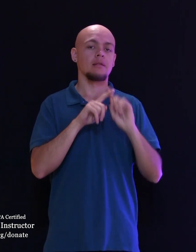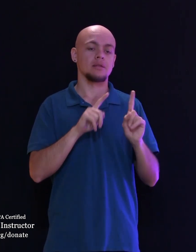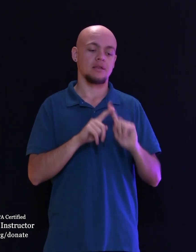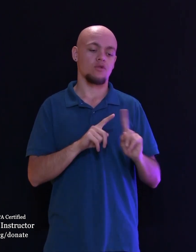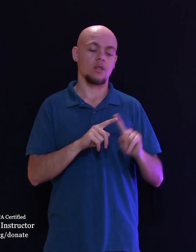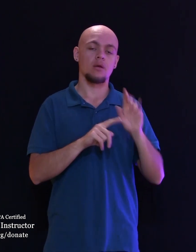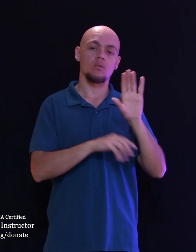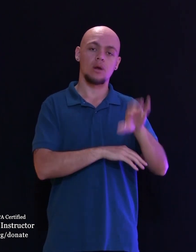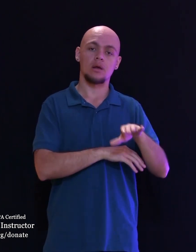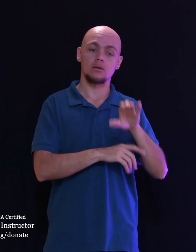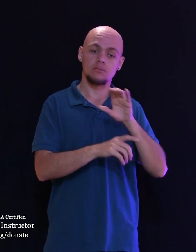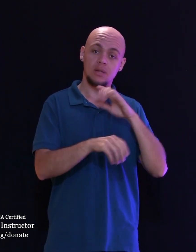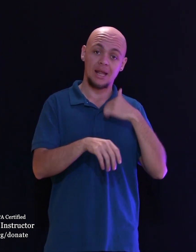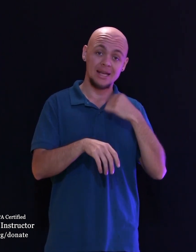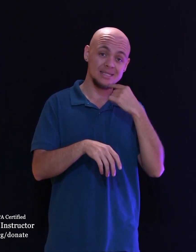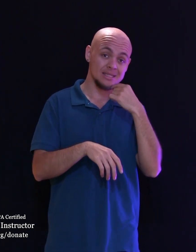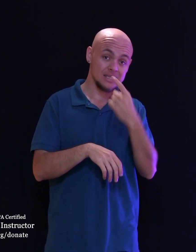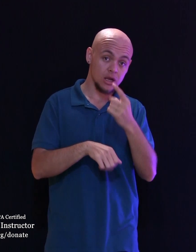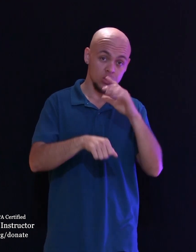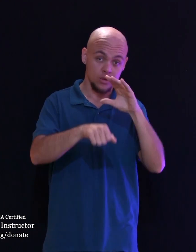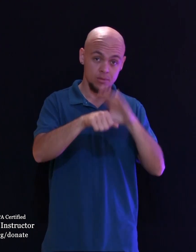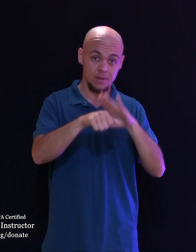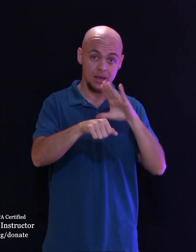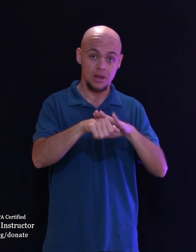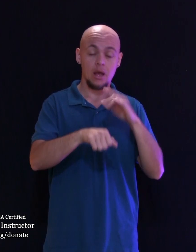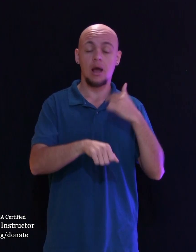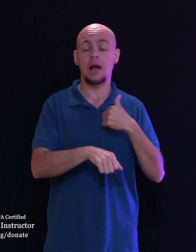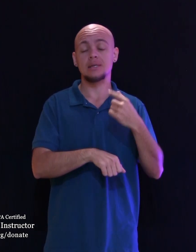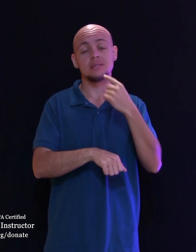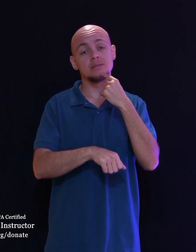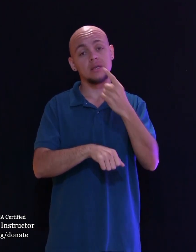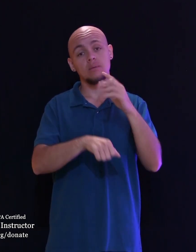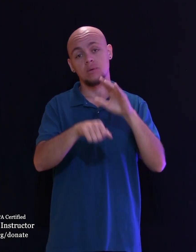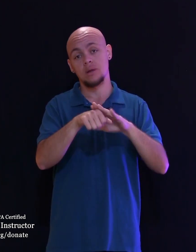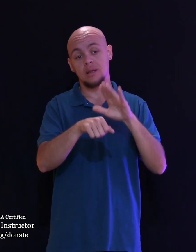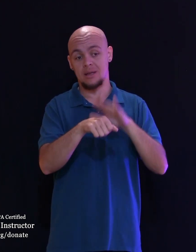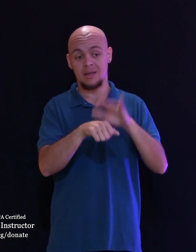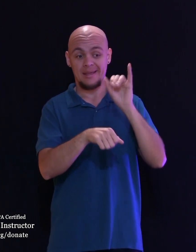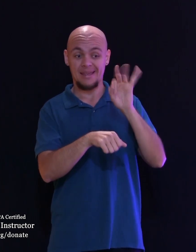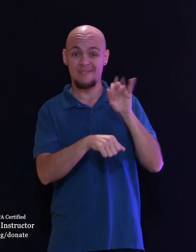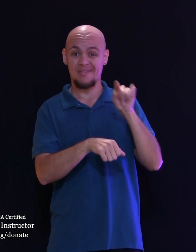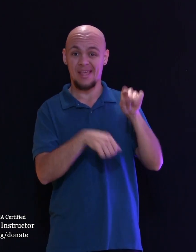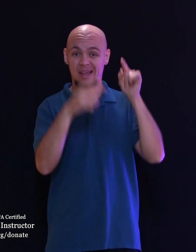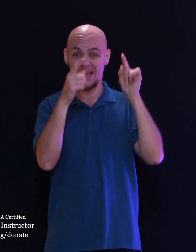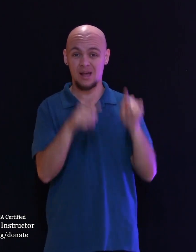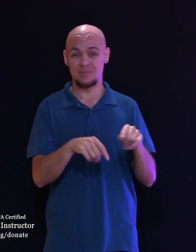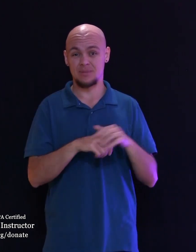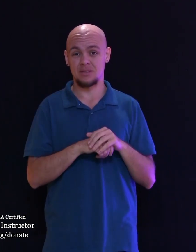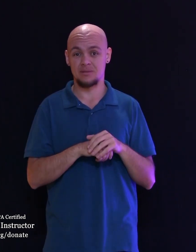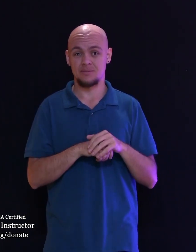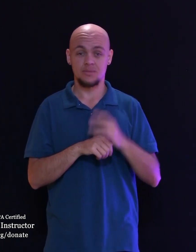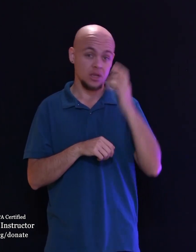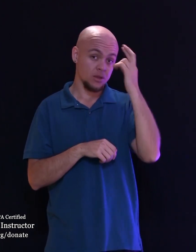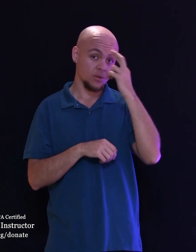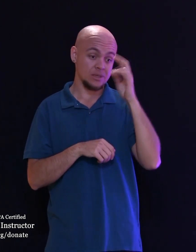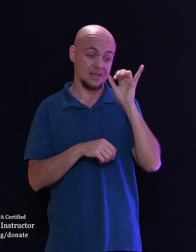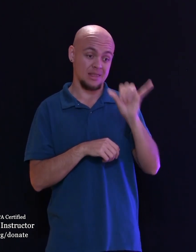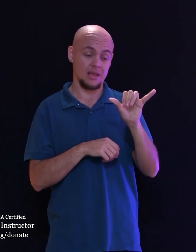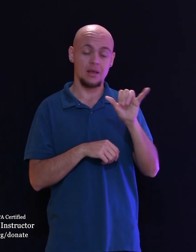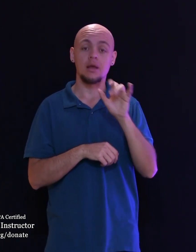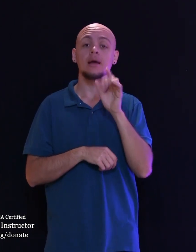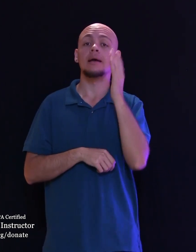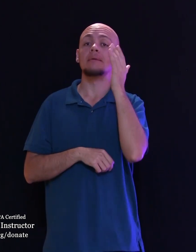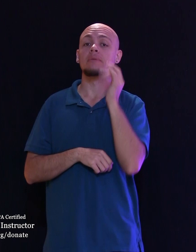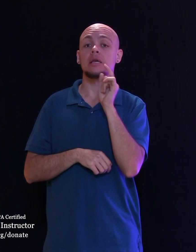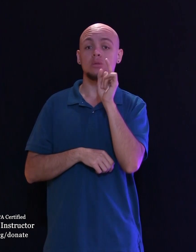like. But I say to you, beware. I warn you, beware if they ever do that. And here's the reason